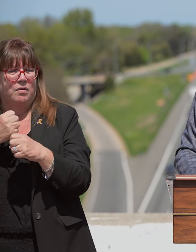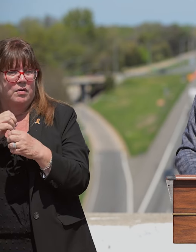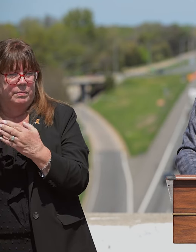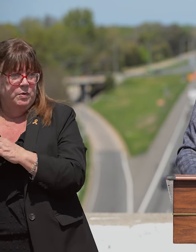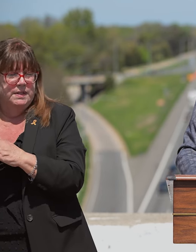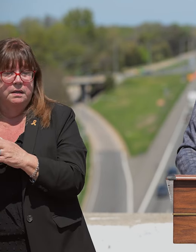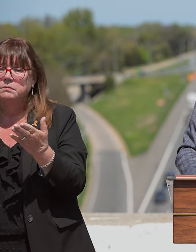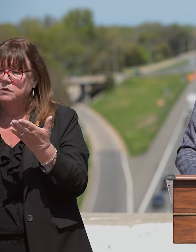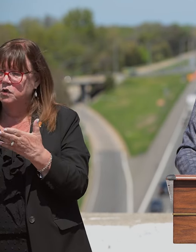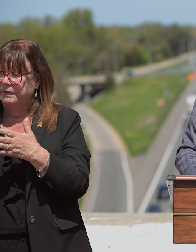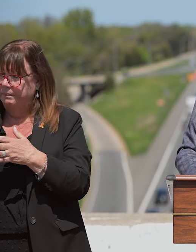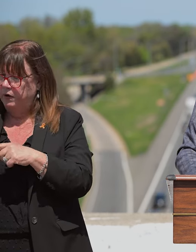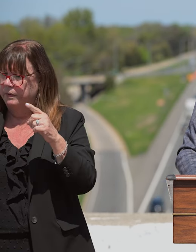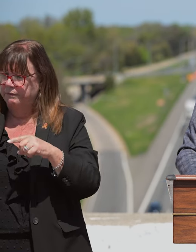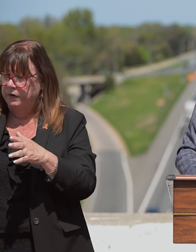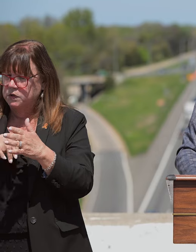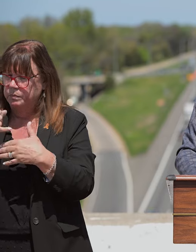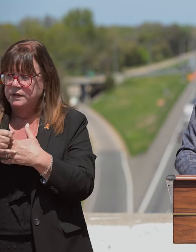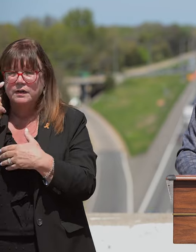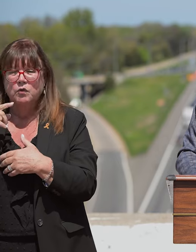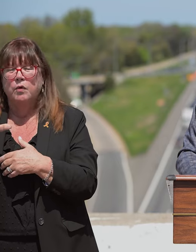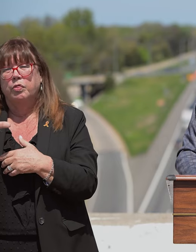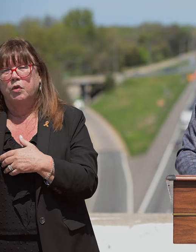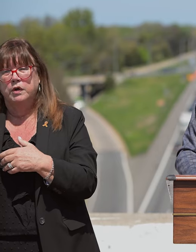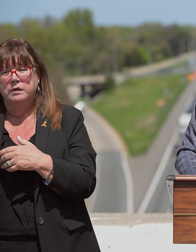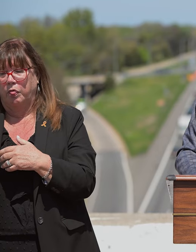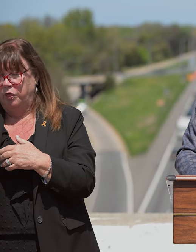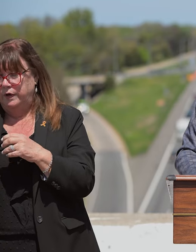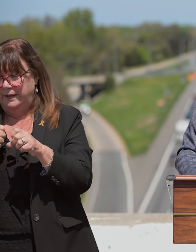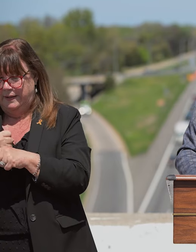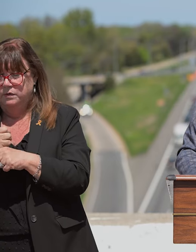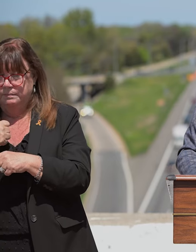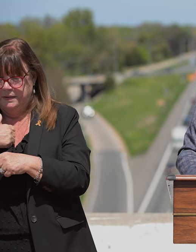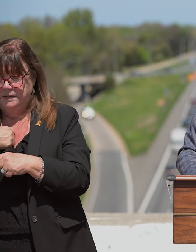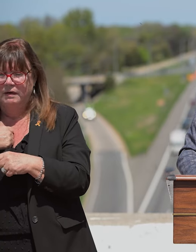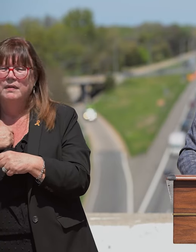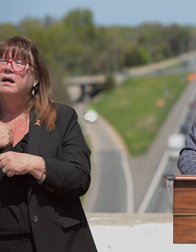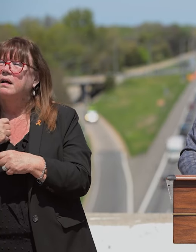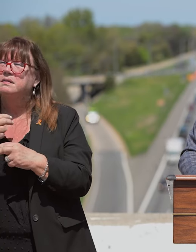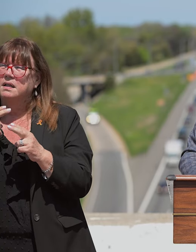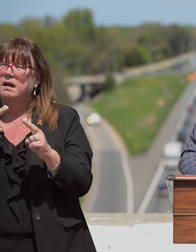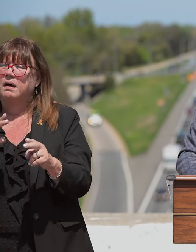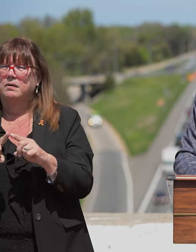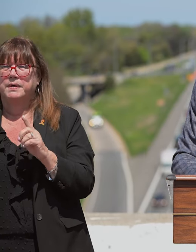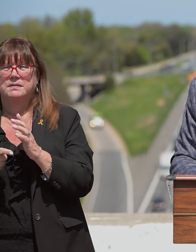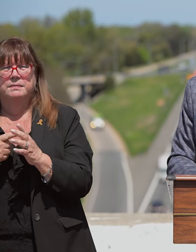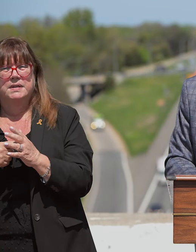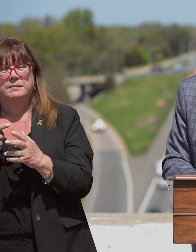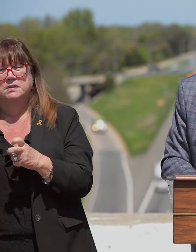Serving Marylanders with various transportation projects for over 30 decades, myself, it's been a profound honor, but sometimes a sobering